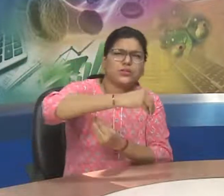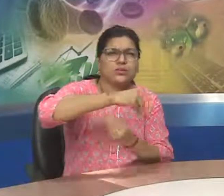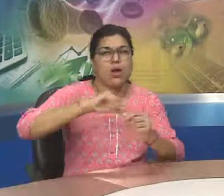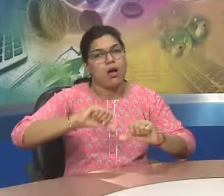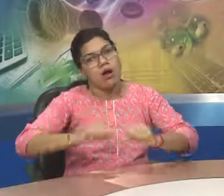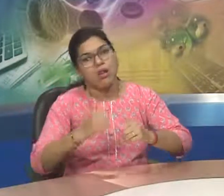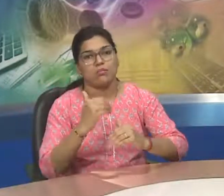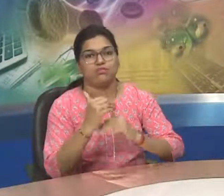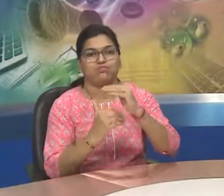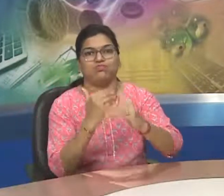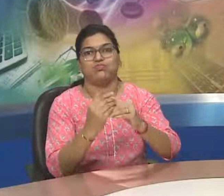and